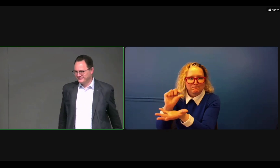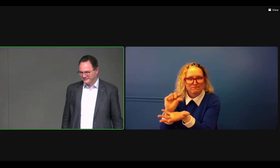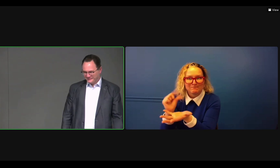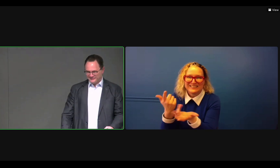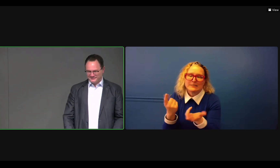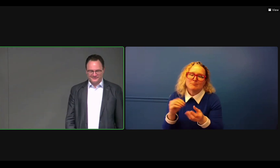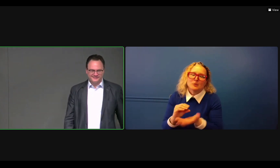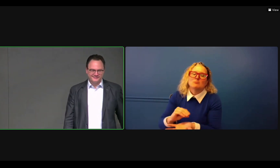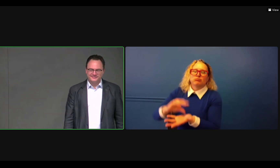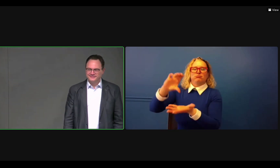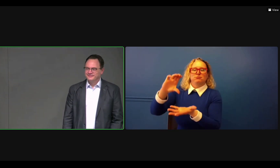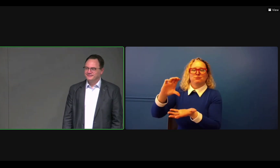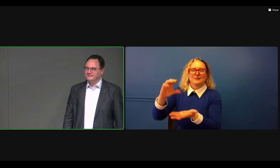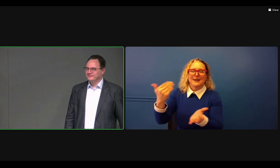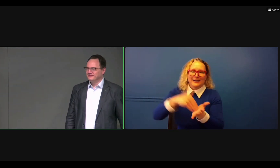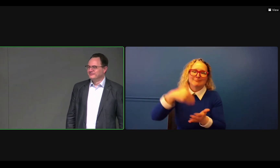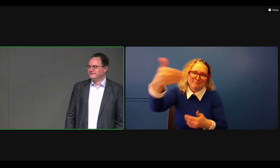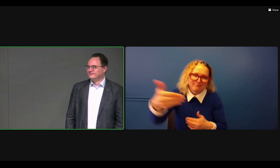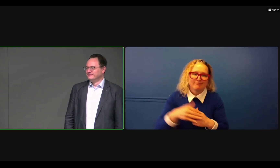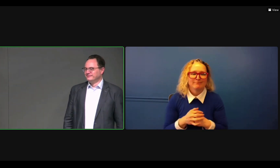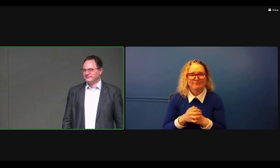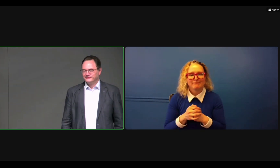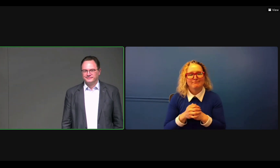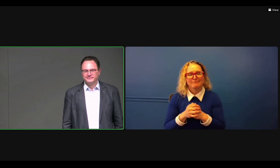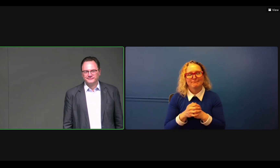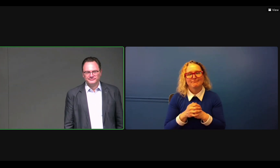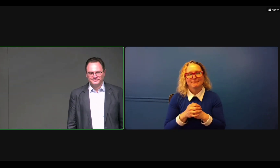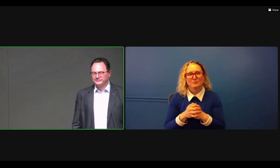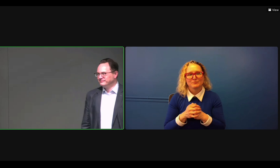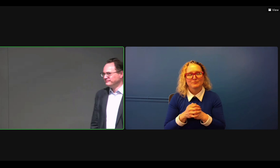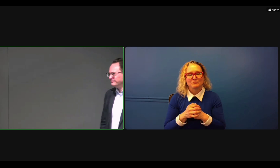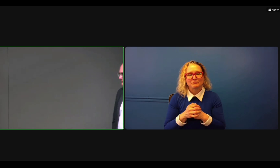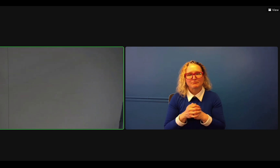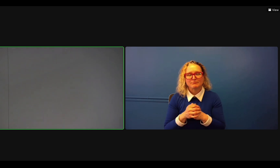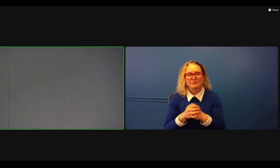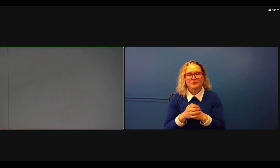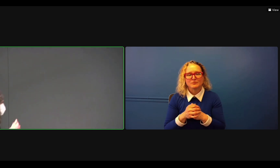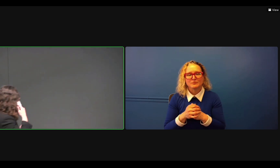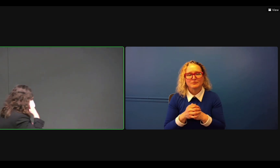is the desire there, but we haven't had a lot of progress since the pandemic began.